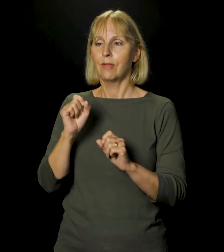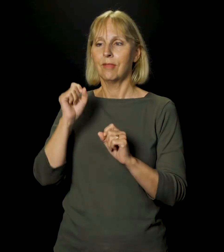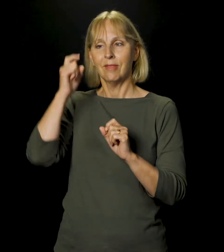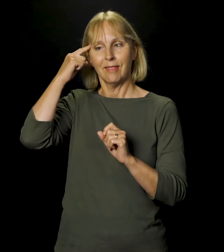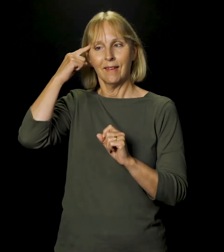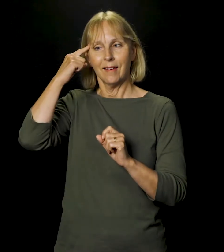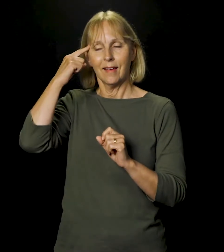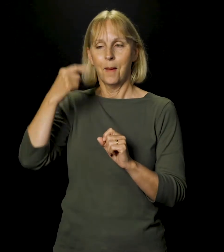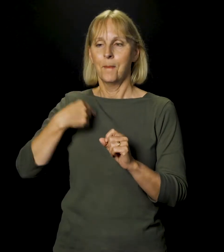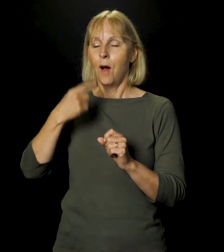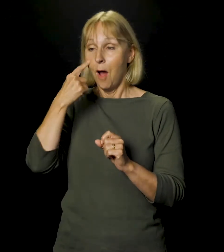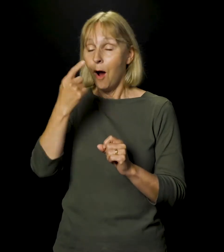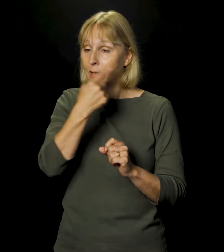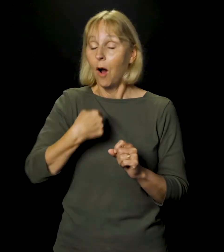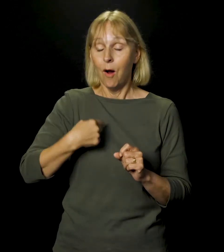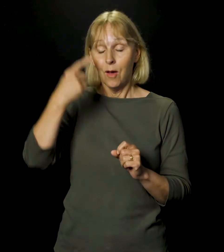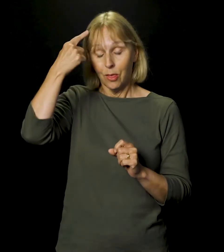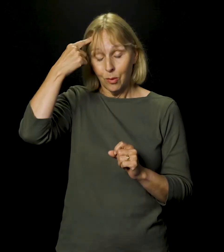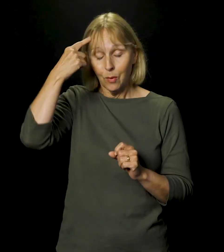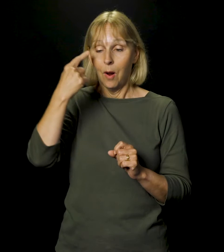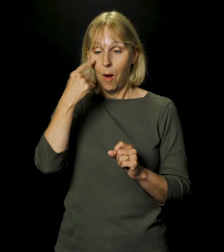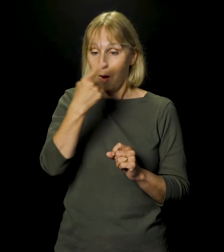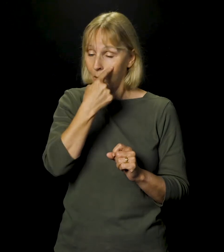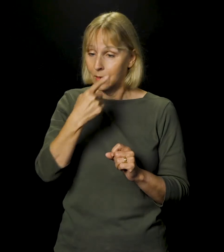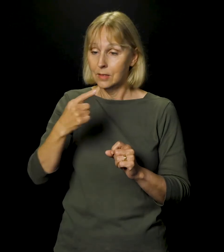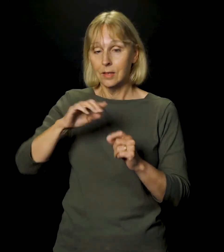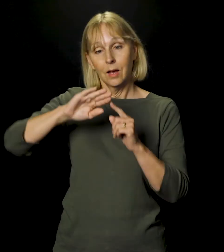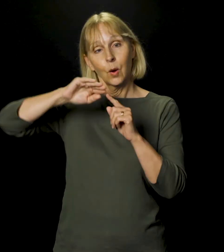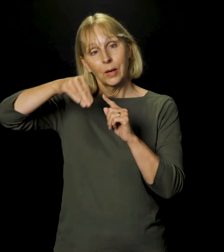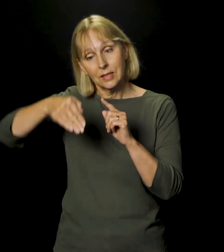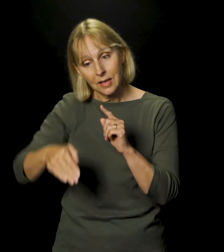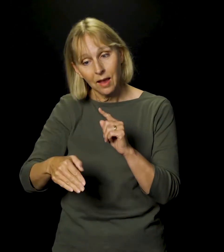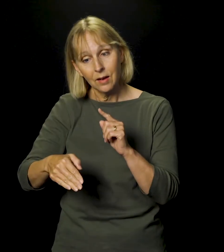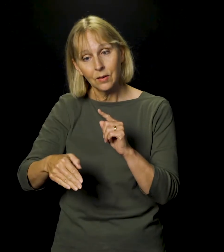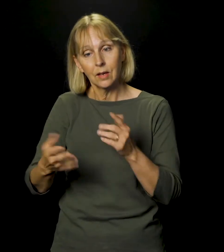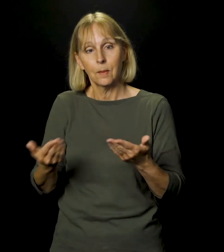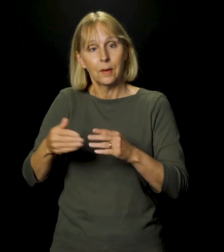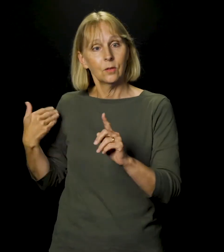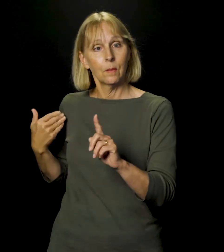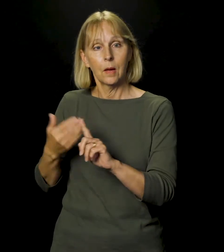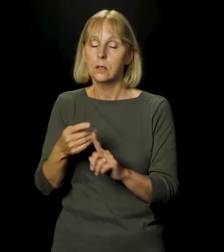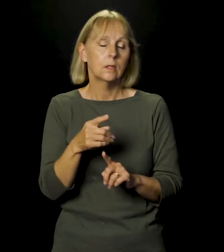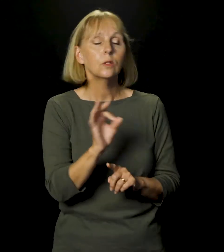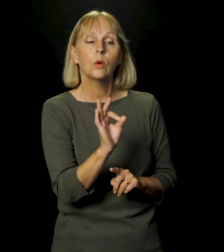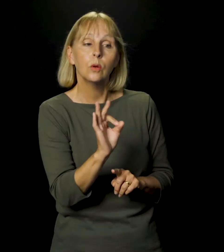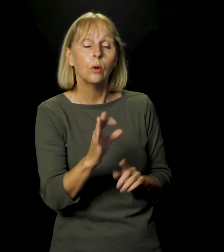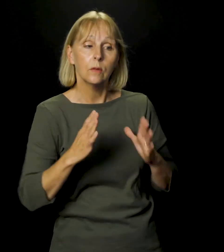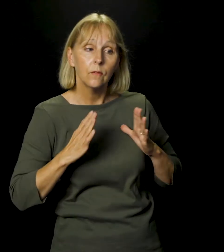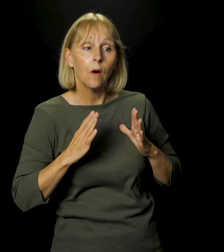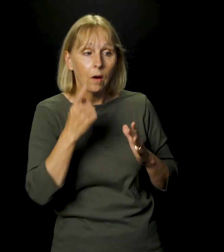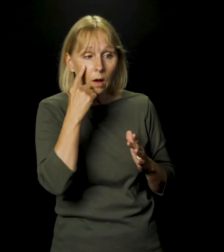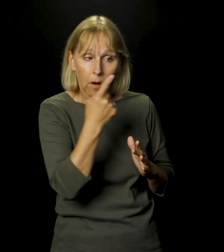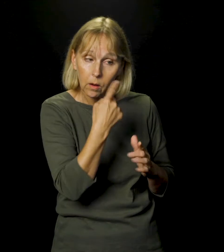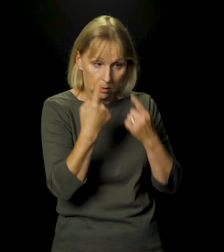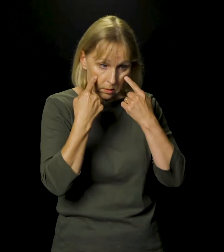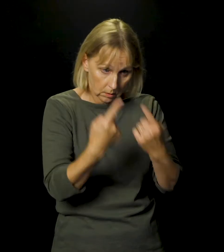be a little bit impaired or I couldn't see as well as what I used to. And he said, "No, that's not the case. It's just that your